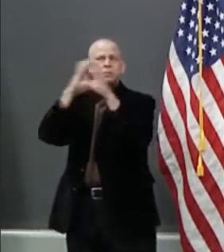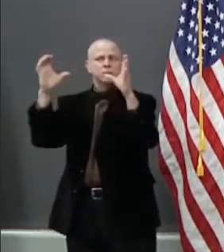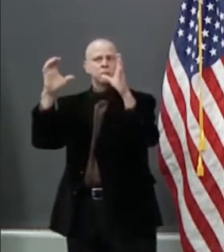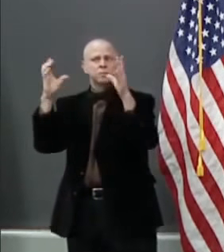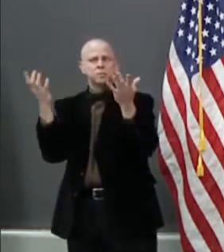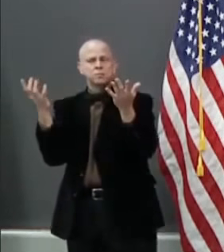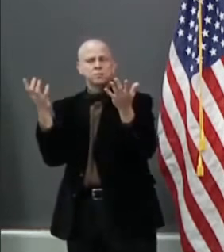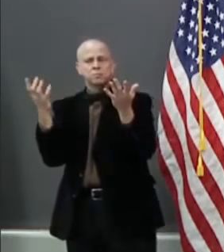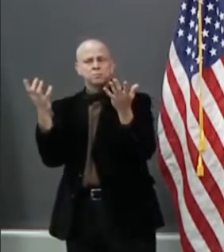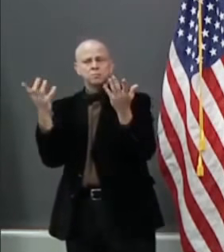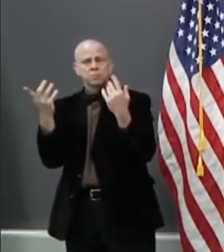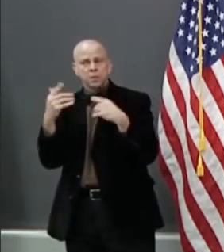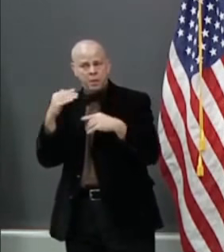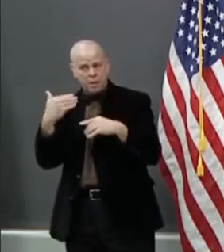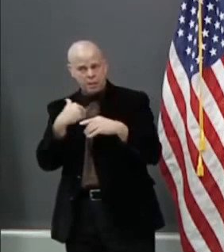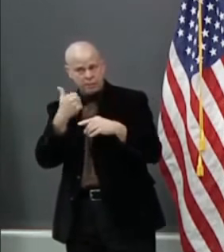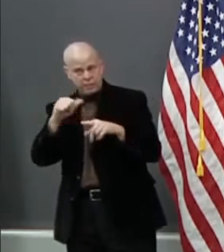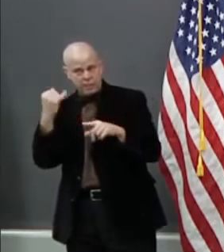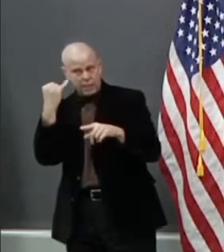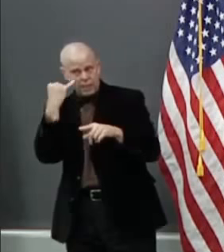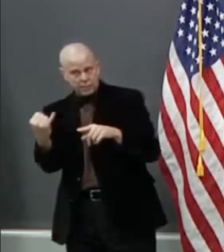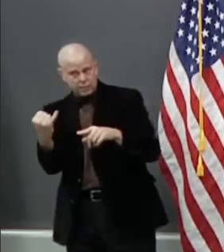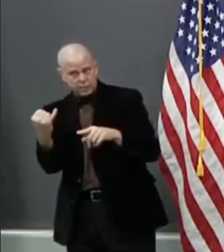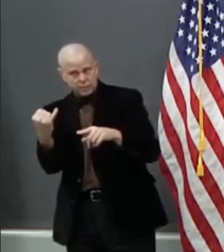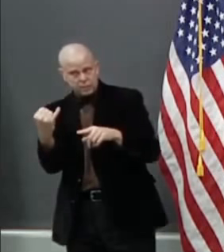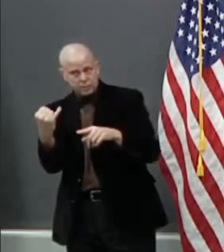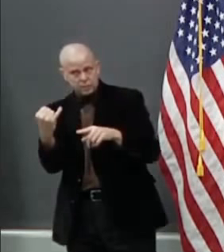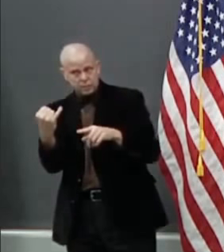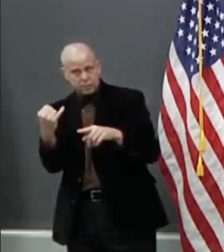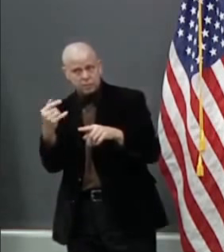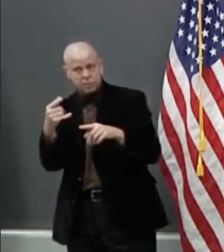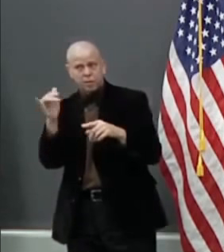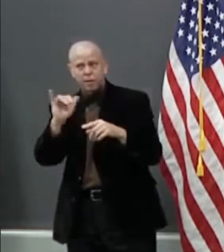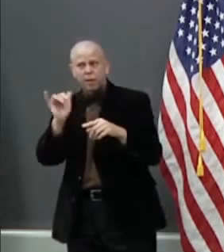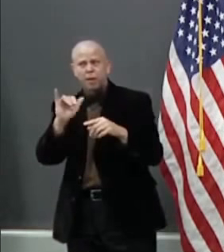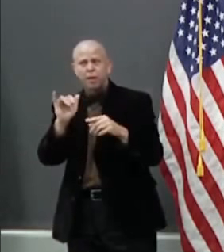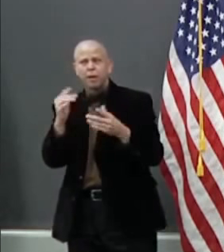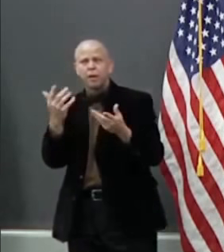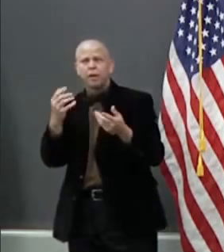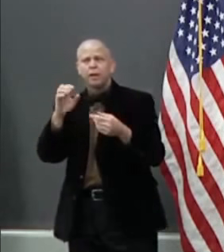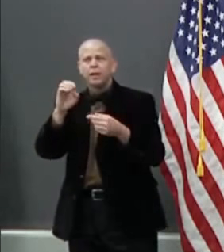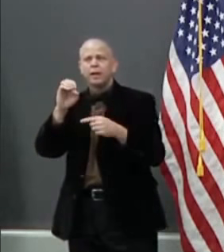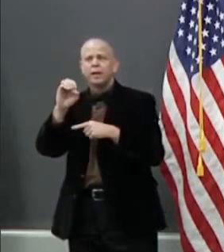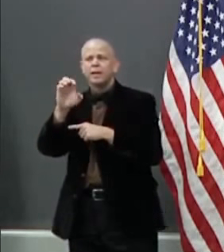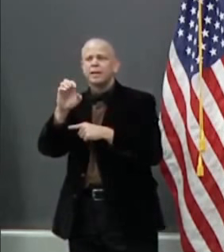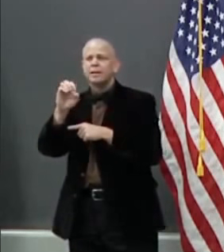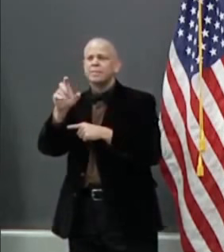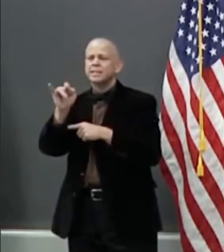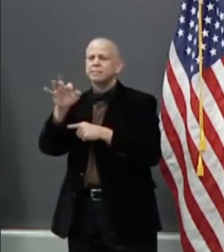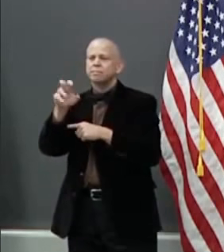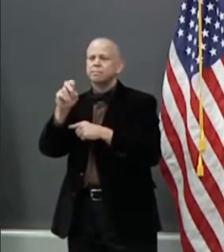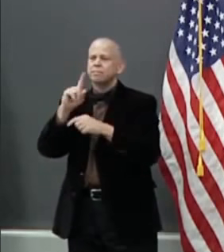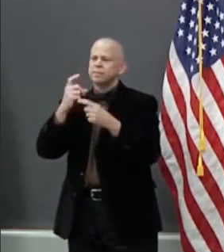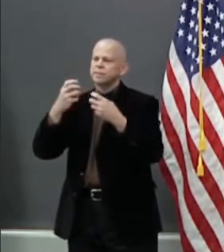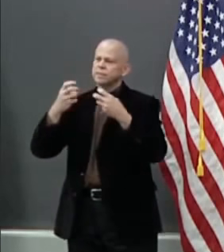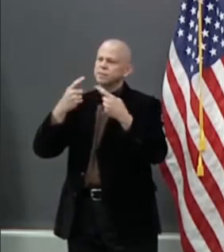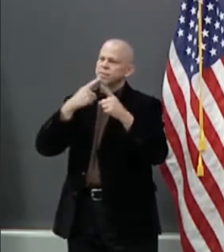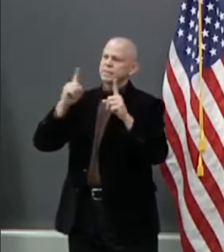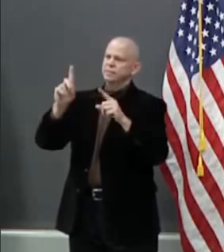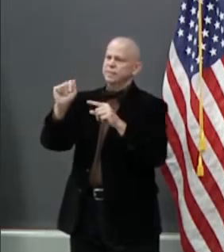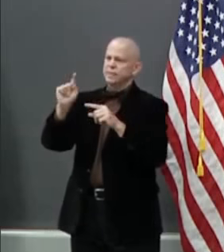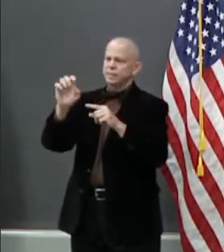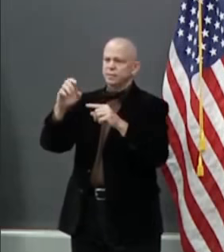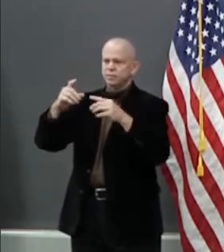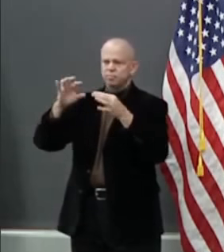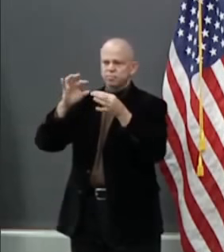like where our effective transmission rate is? Are we looking at, is it within that like threshold, the 10% 90th percentile